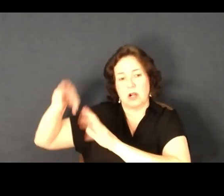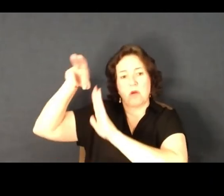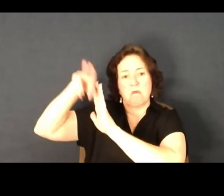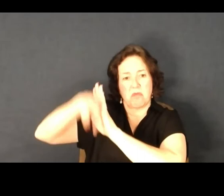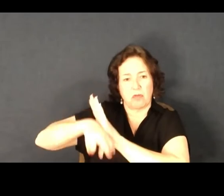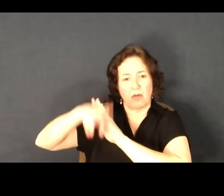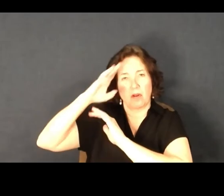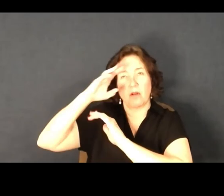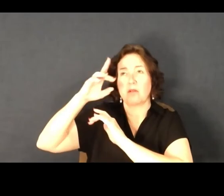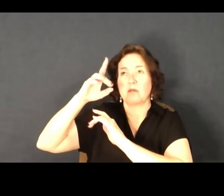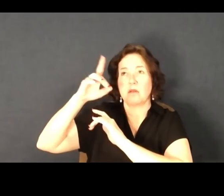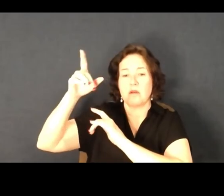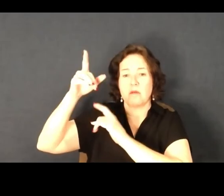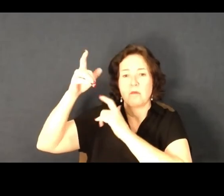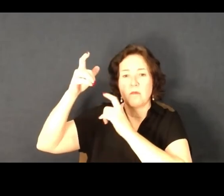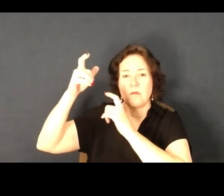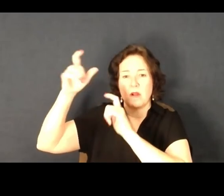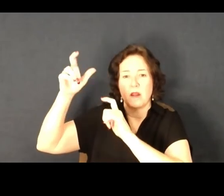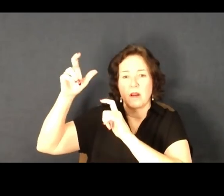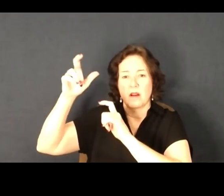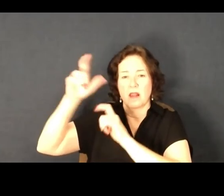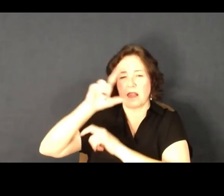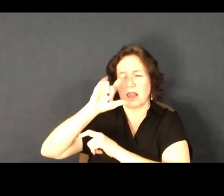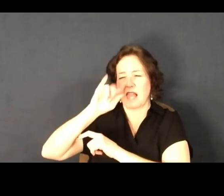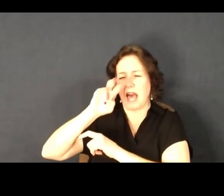swinging limbs of the live oak tree.